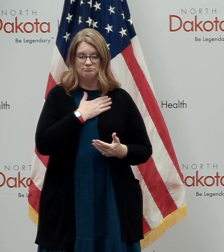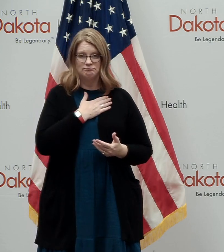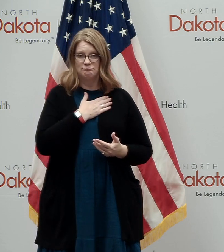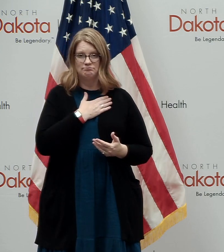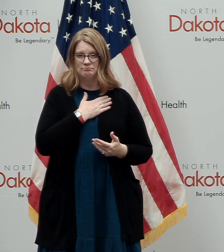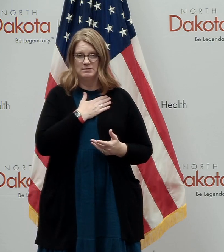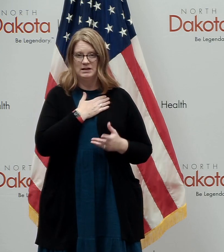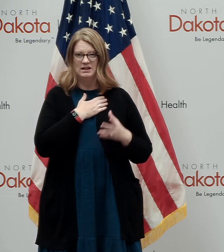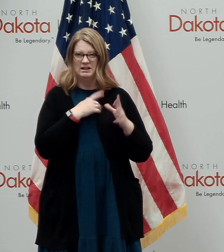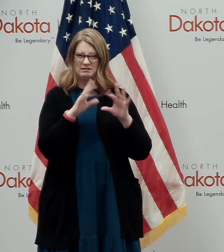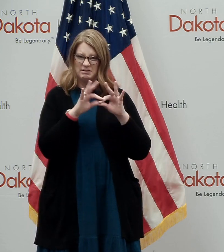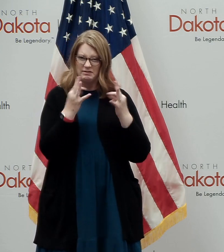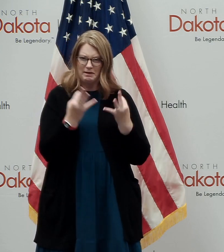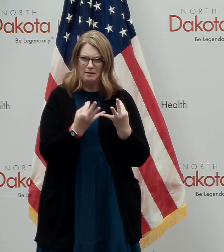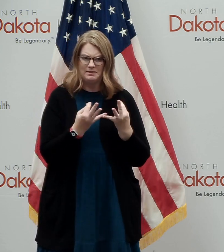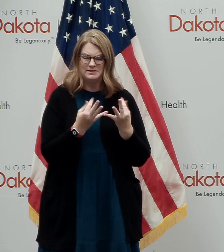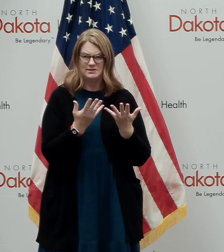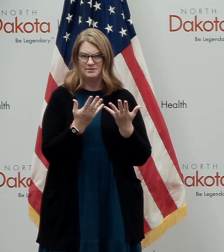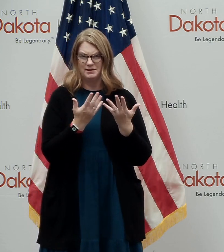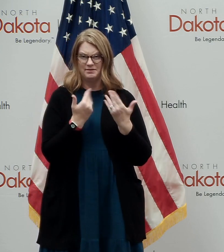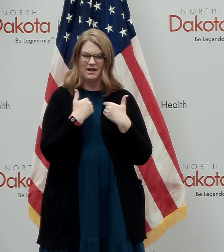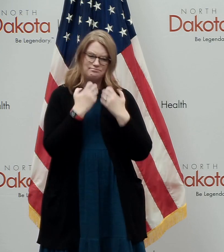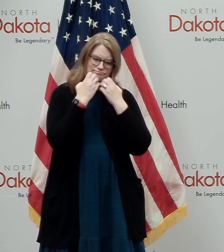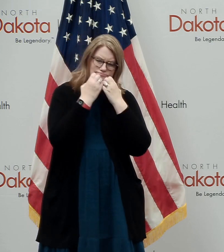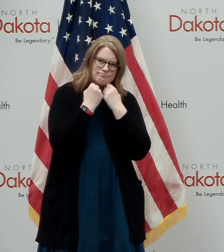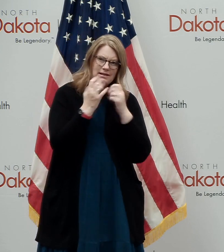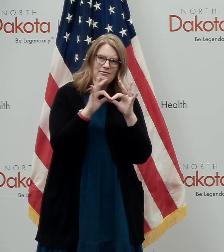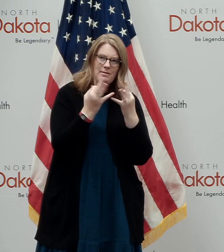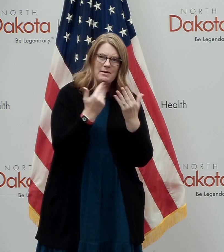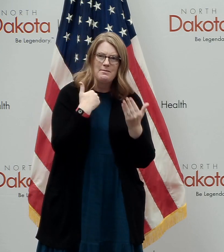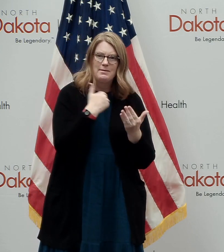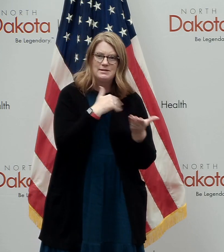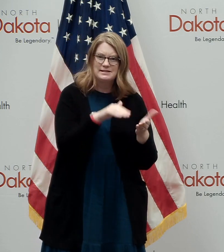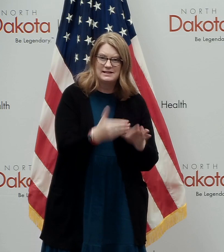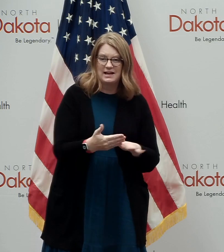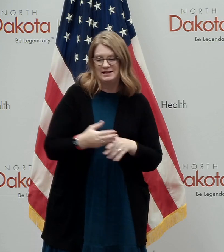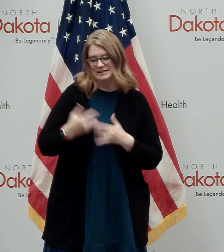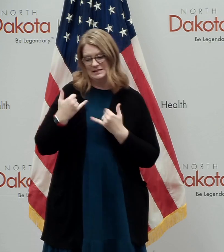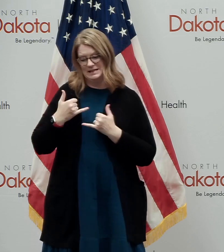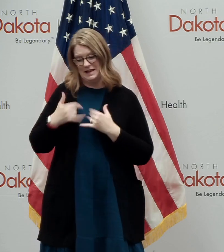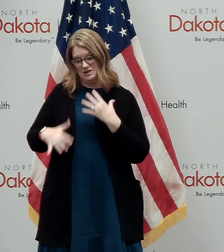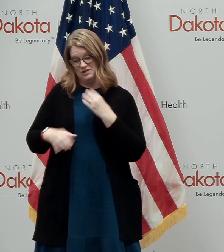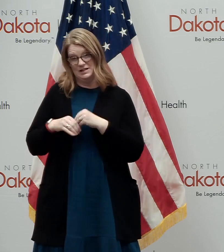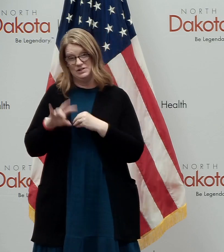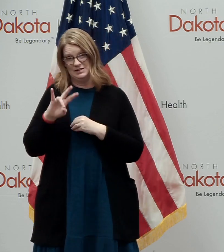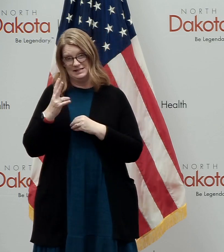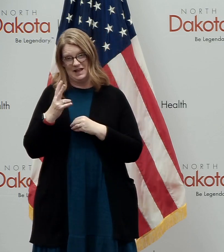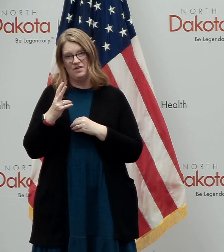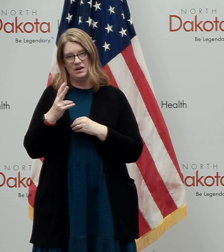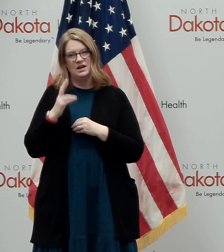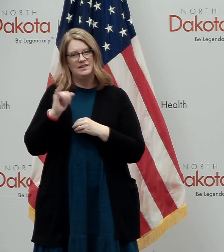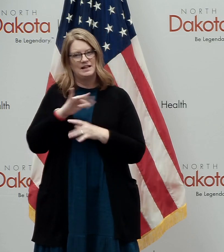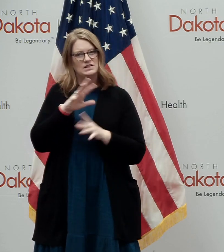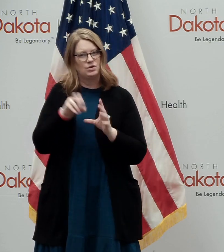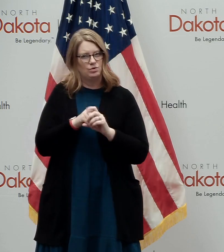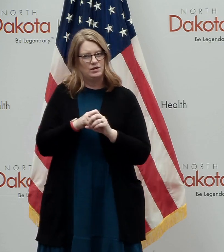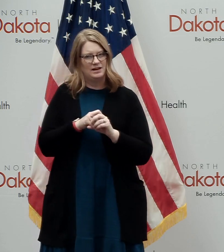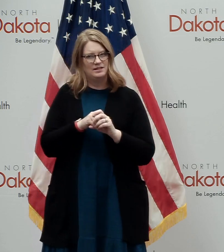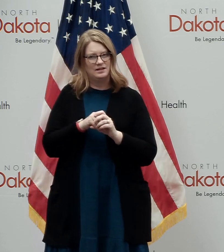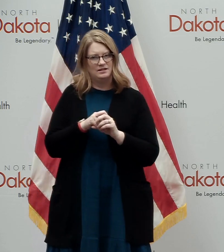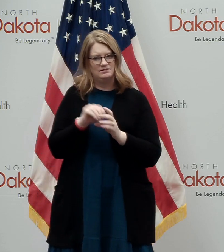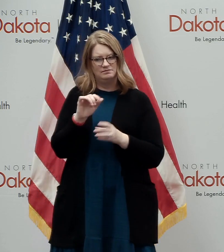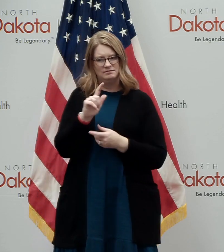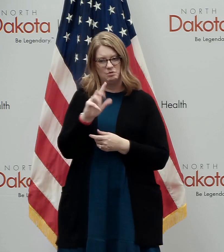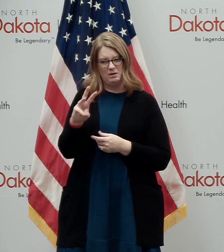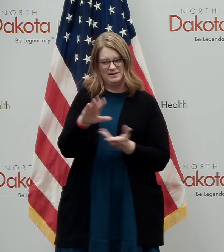those families who've lost individuals, including those from today. There were 7 more reported today that are included in this 26, but which was